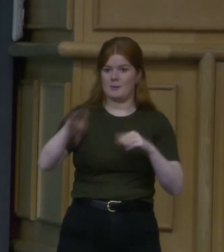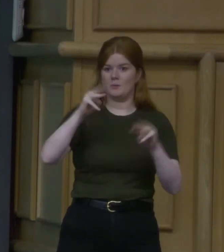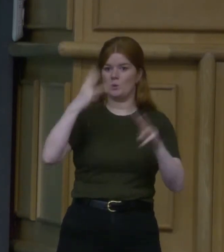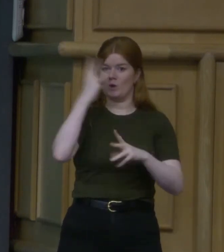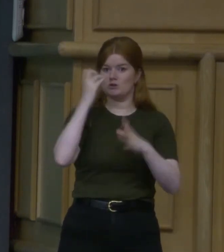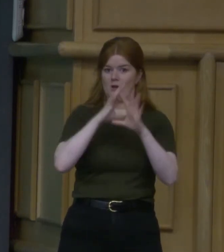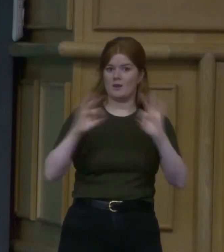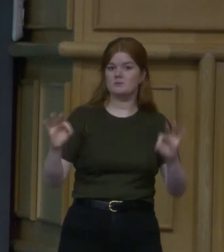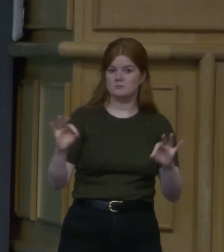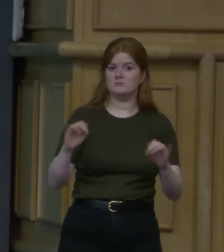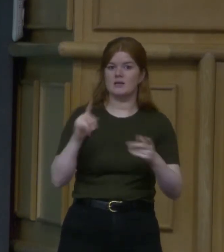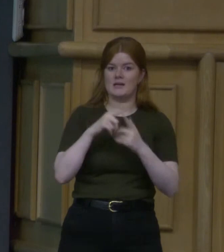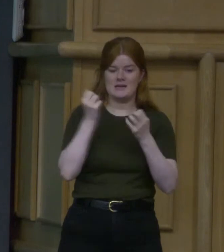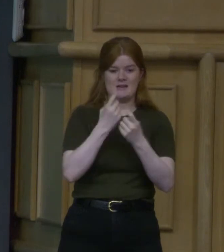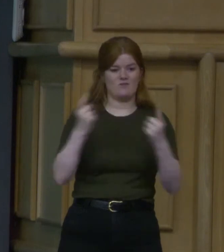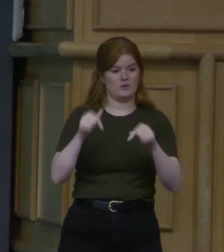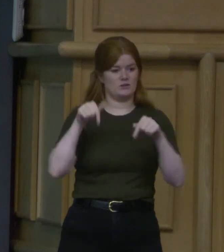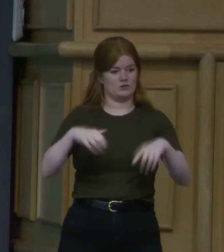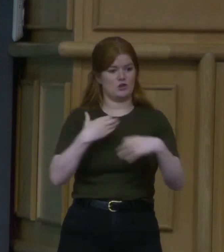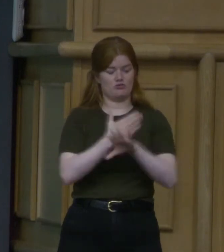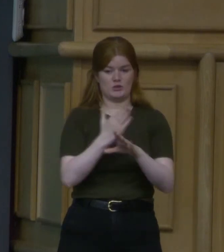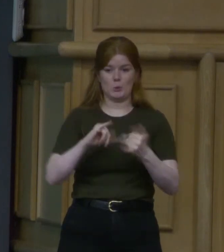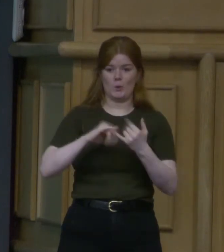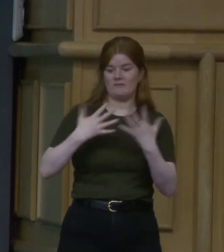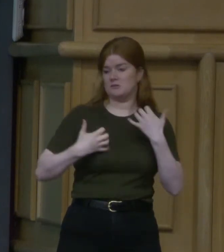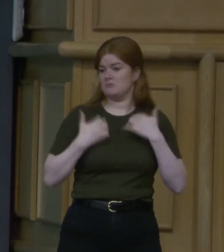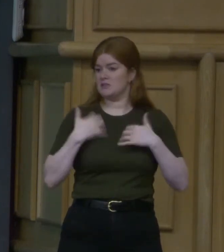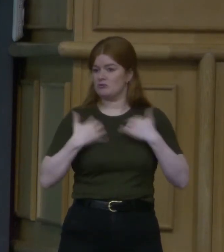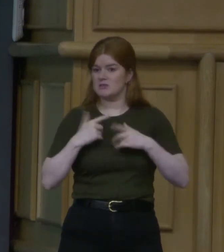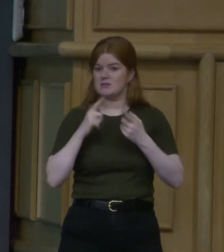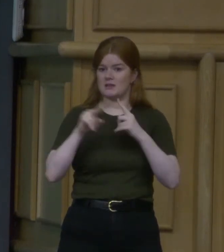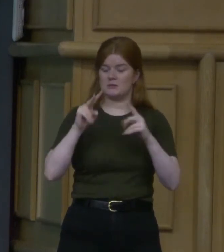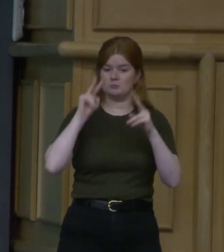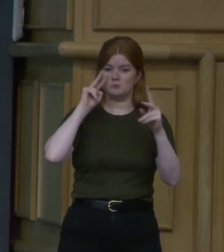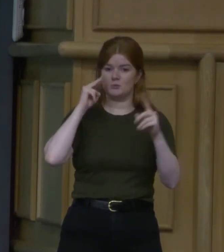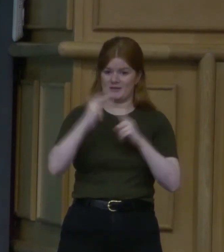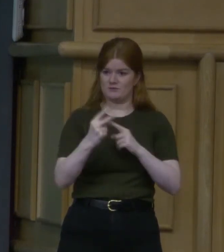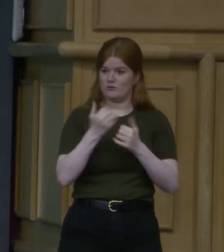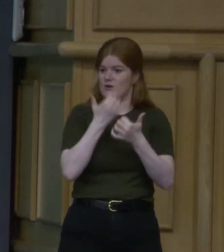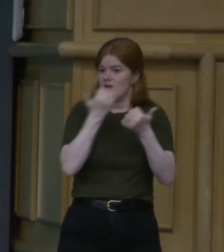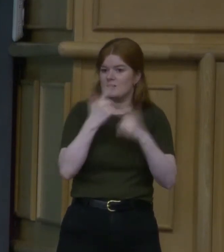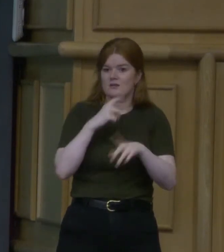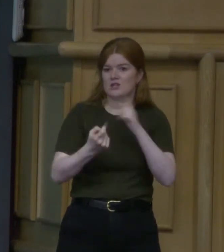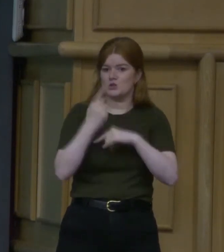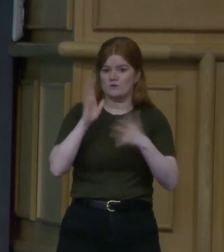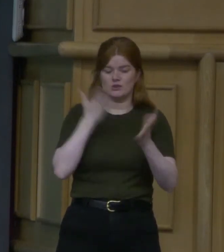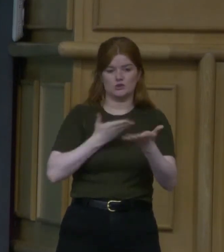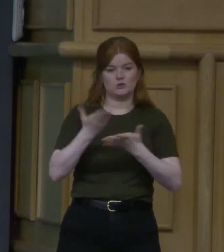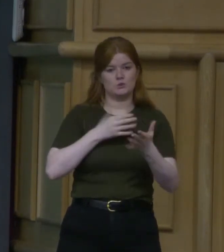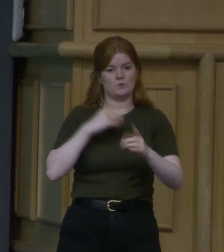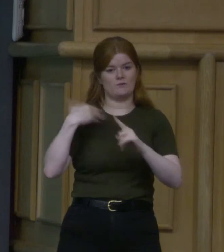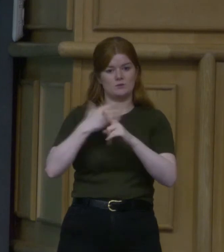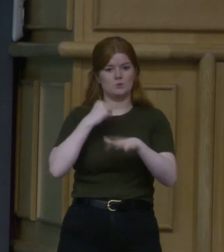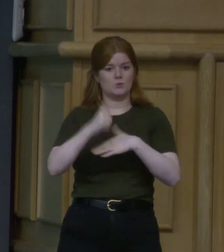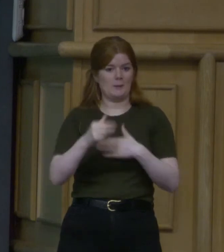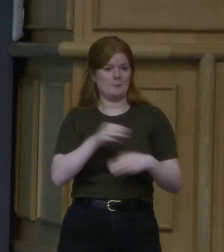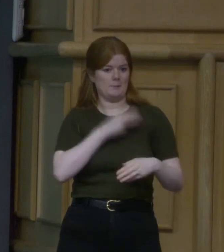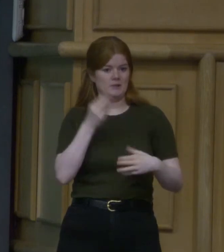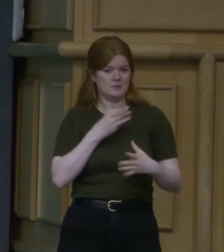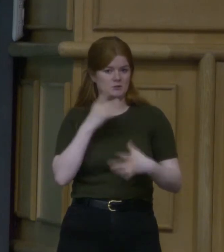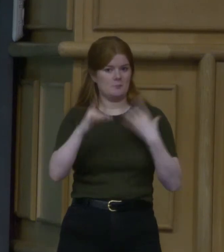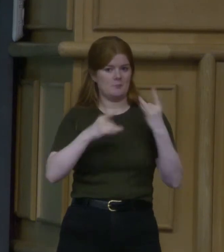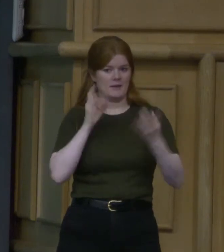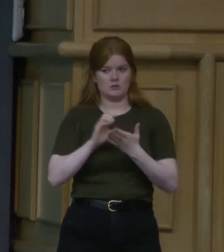watching online and everyone in this country with an interest and a point of view on any of the issues we've talked about today to also